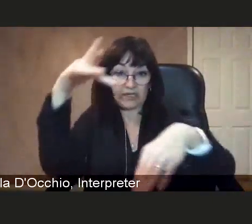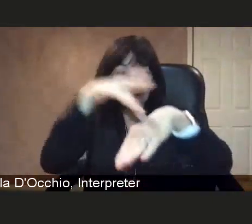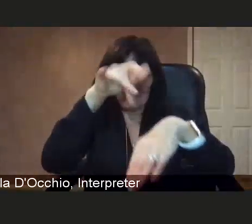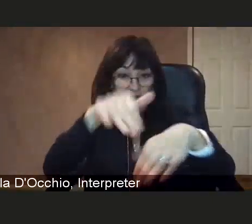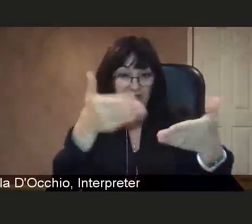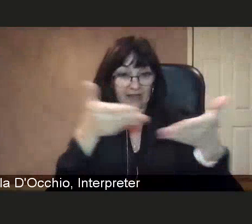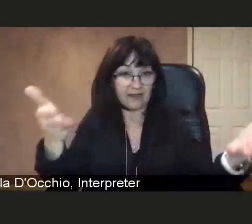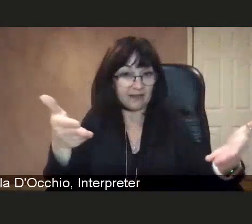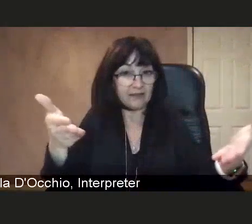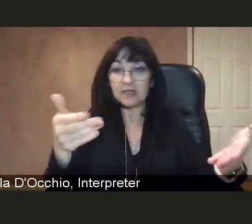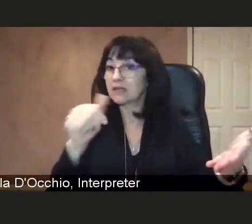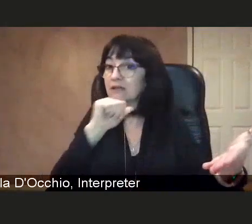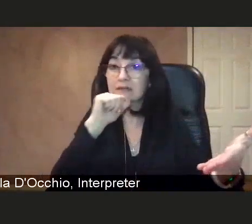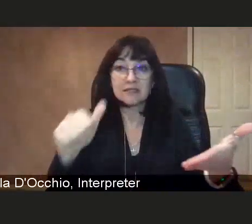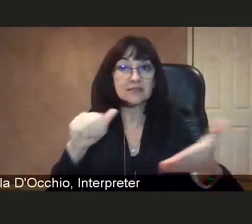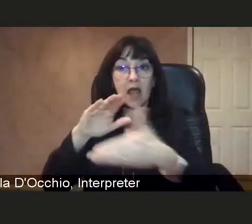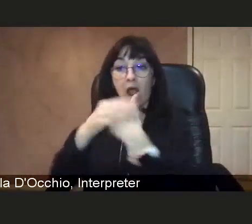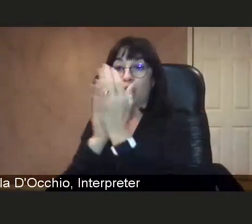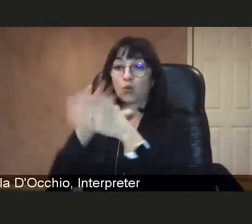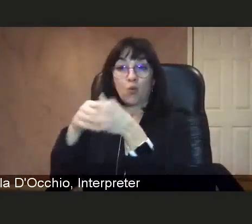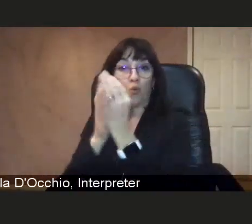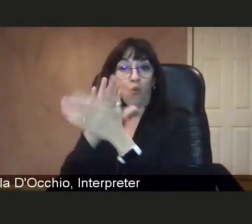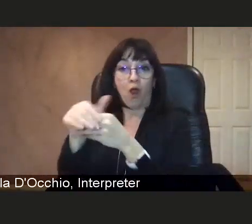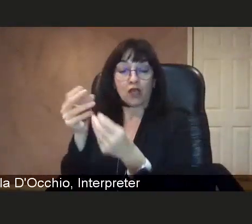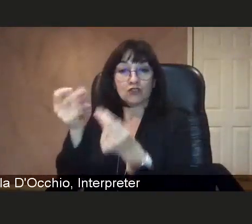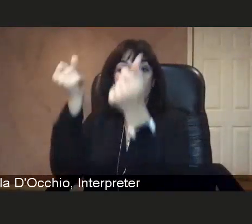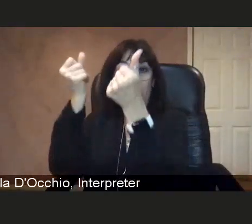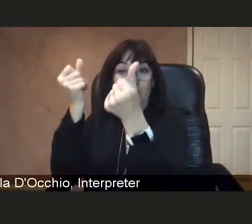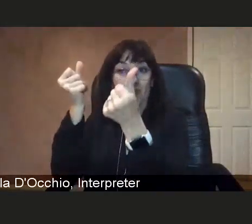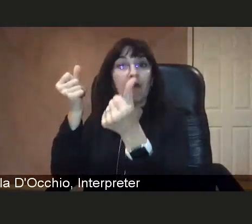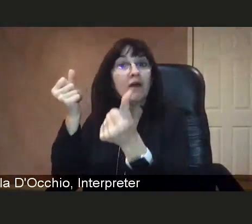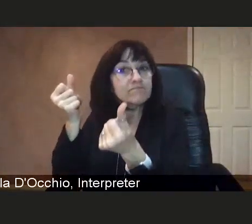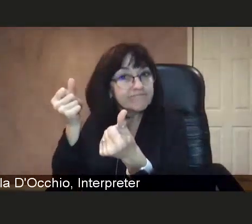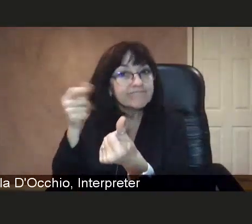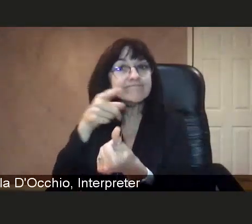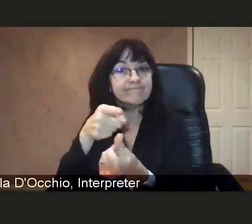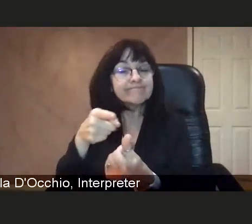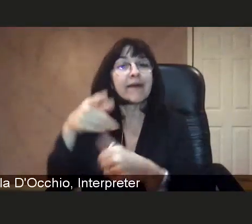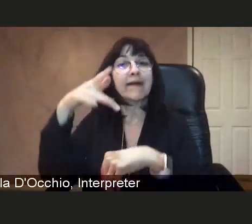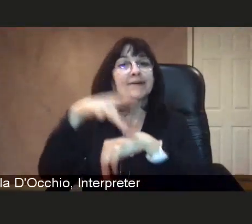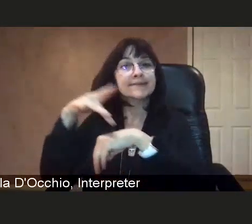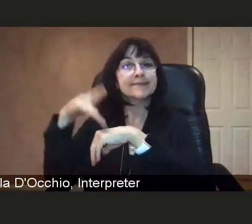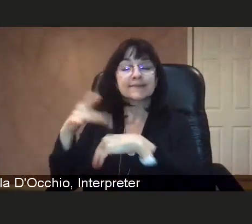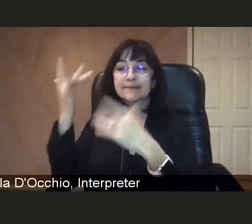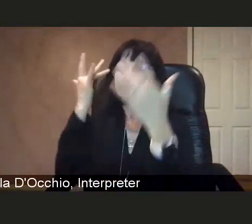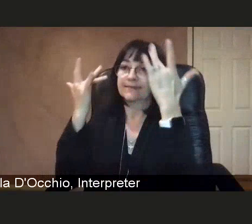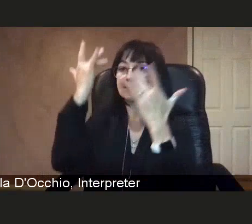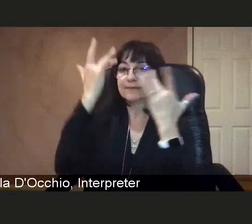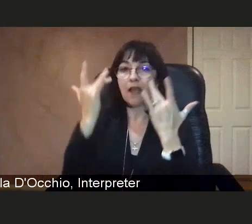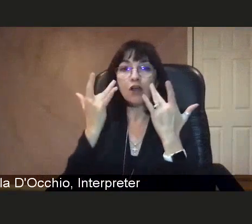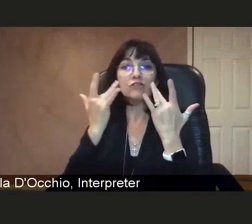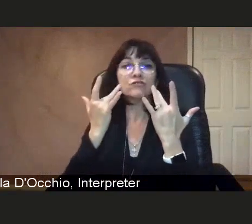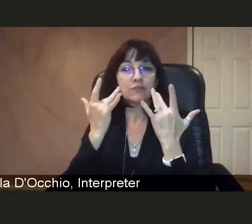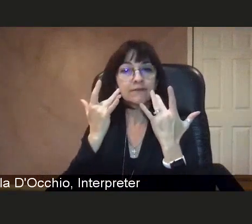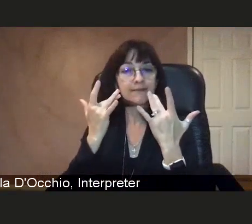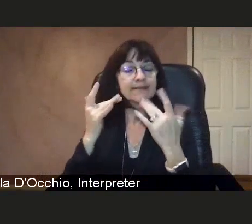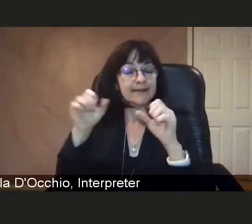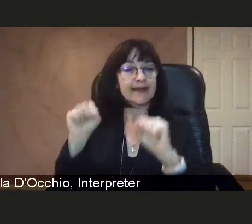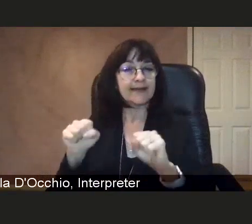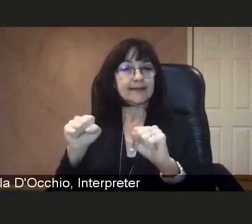your hands after, and then you go to touch your eyes, your nose, or your mouth, you can also spread the virus that